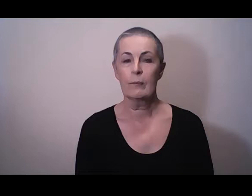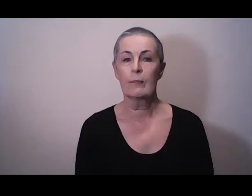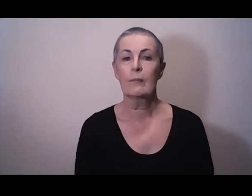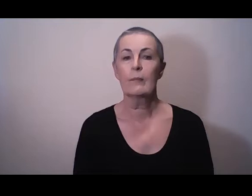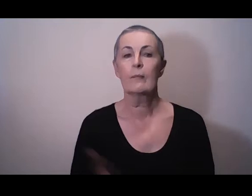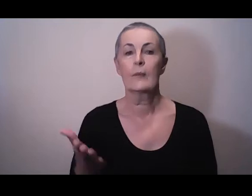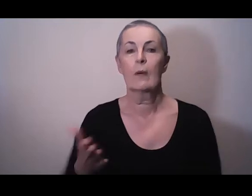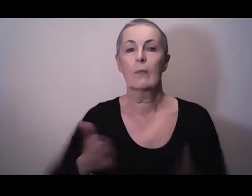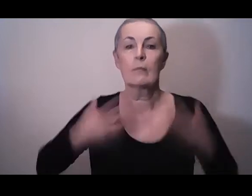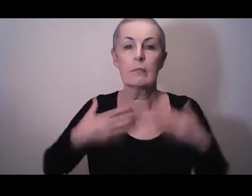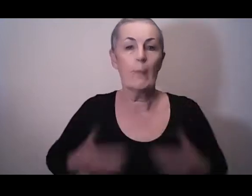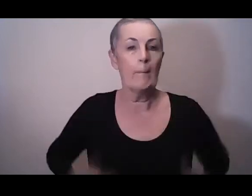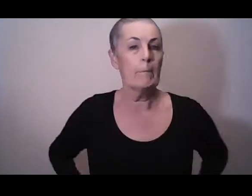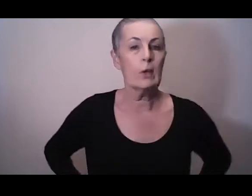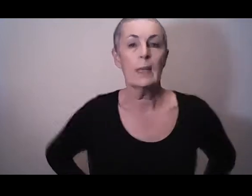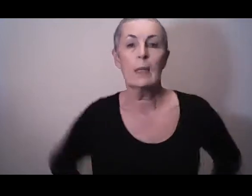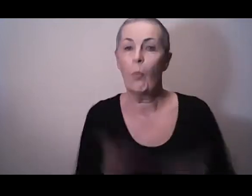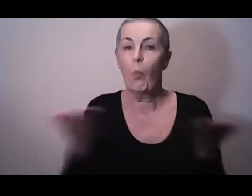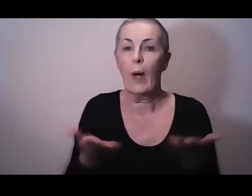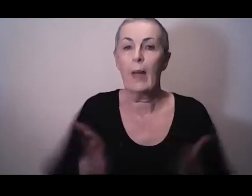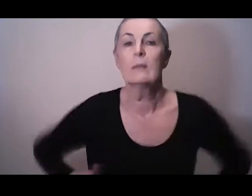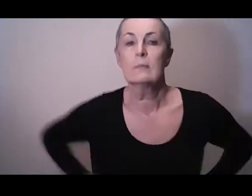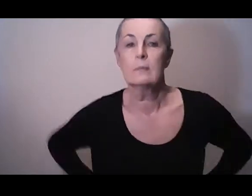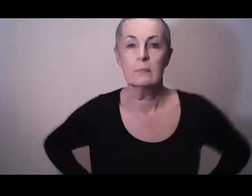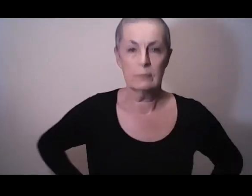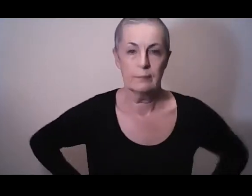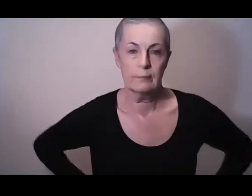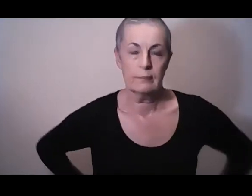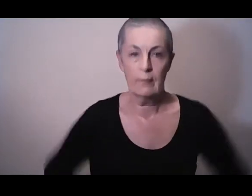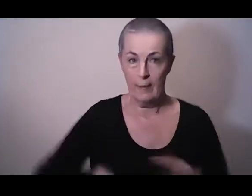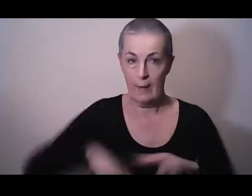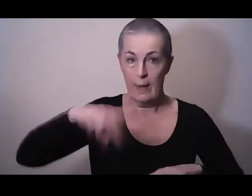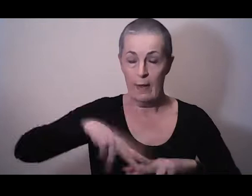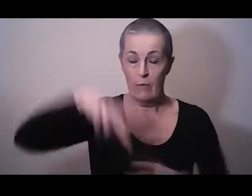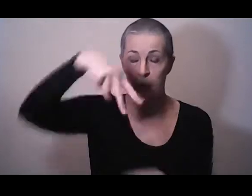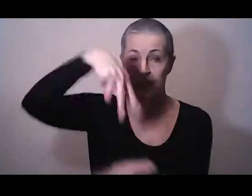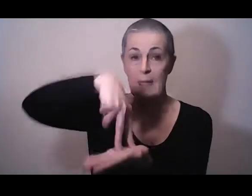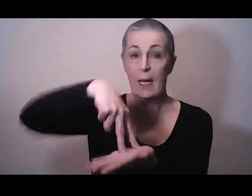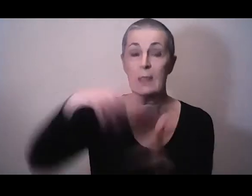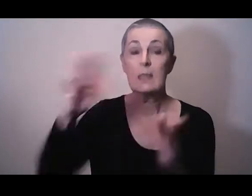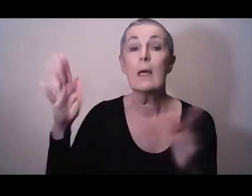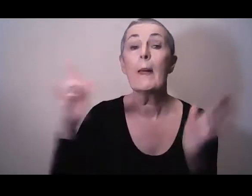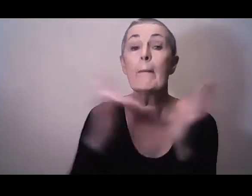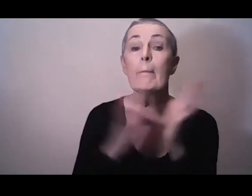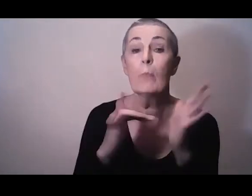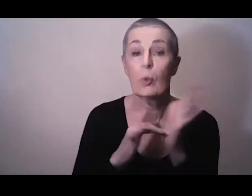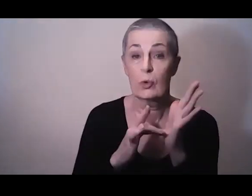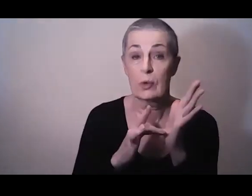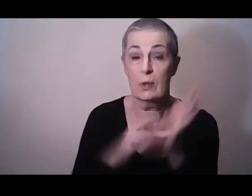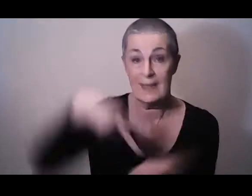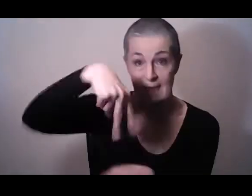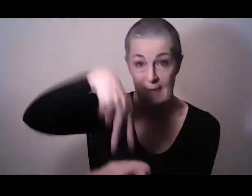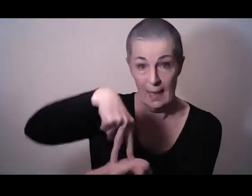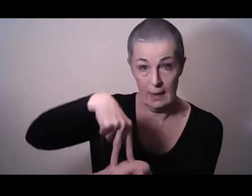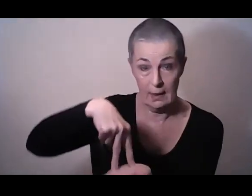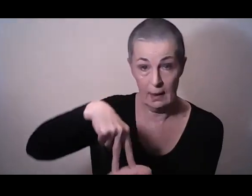posture when you're doing this standing, okay? It's very important. This is an exercise, part of an exercise called